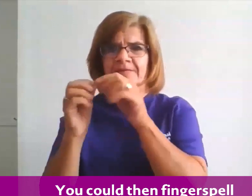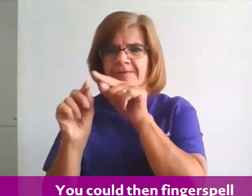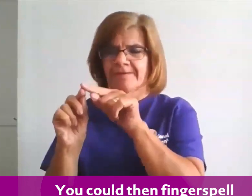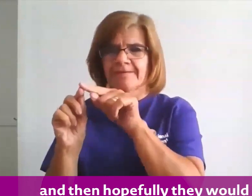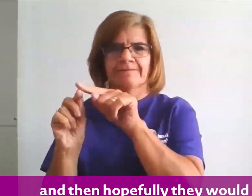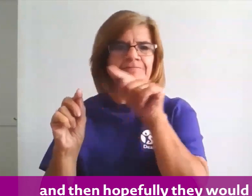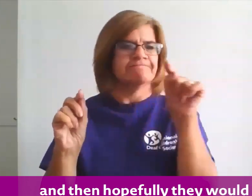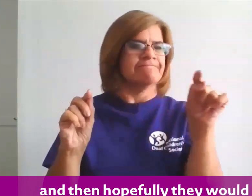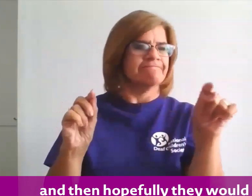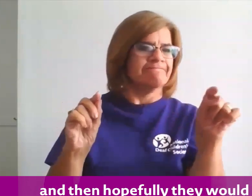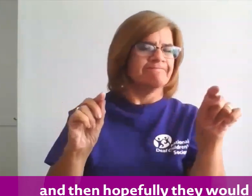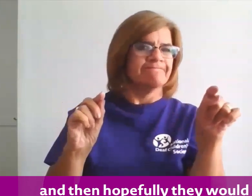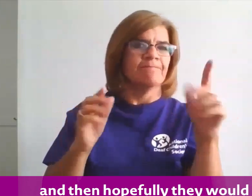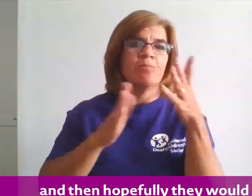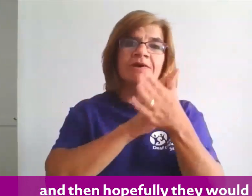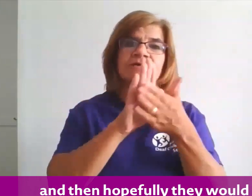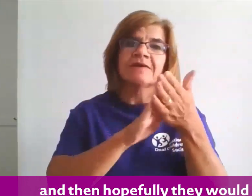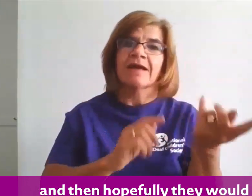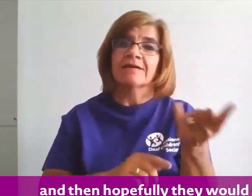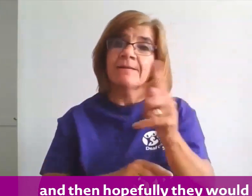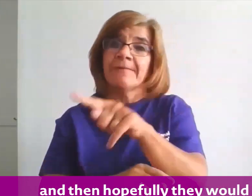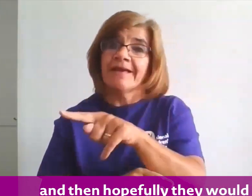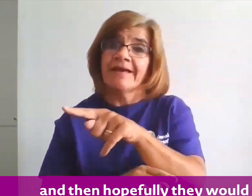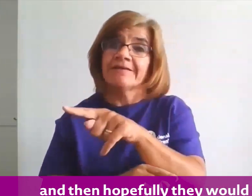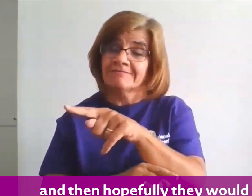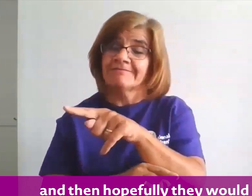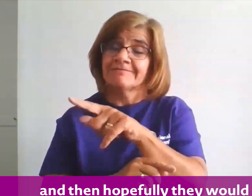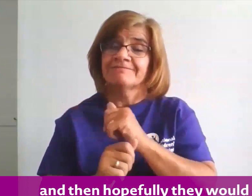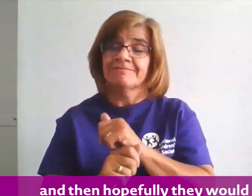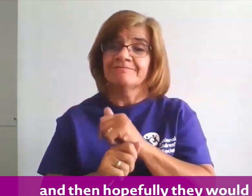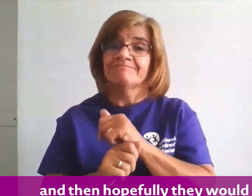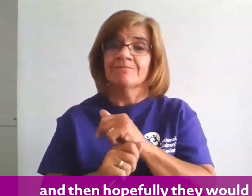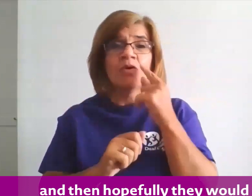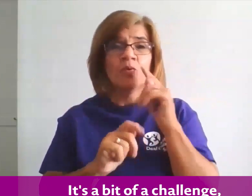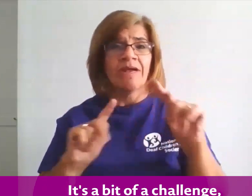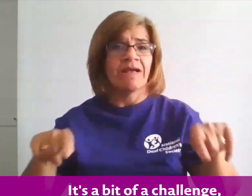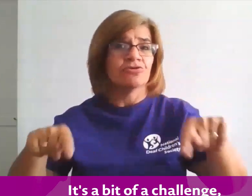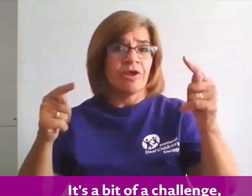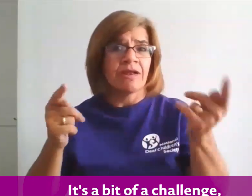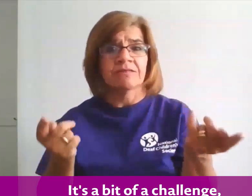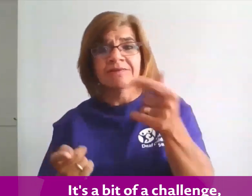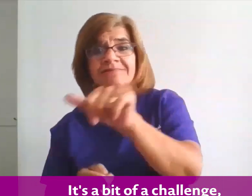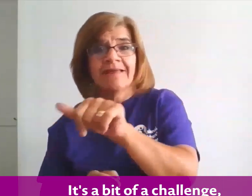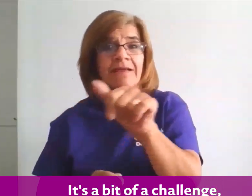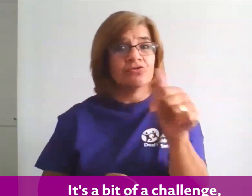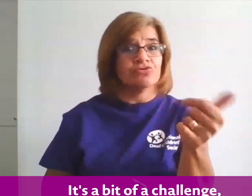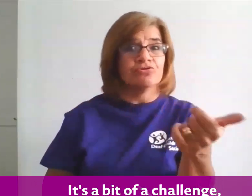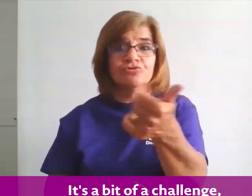person, and then hopefully they'll be able to give you the sign back. It's a bit of a challenge. You can